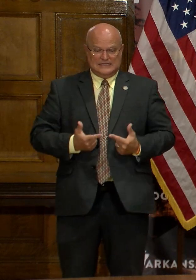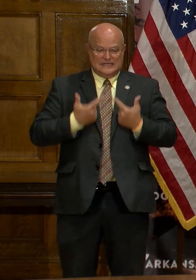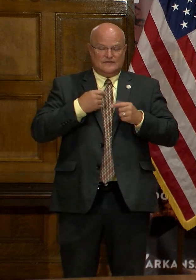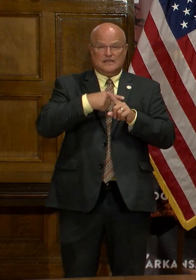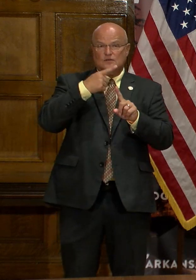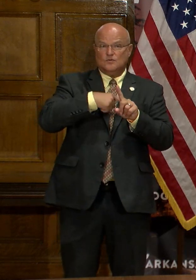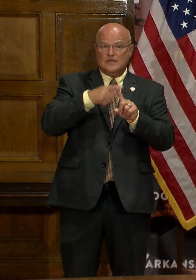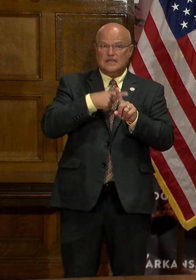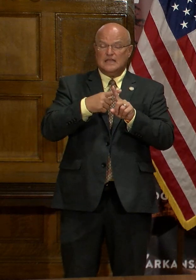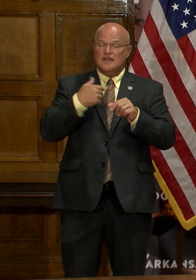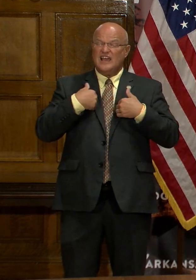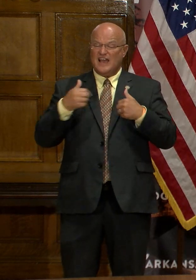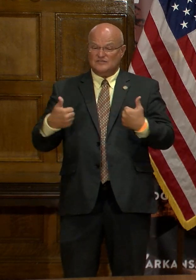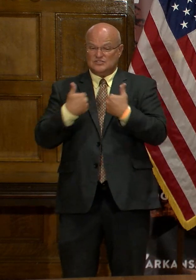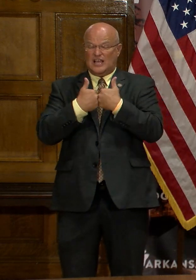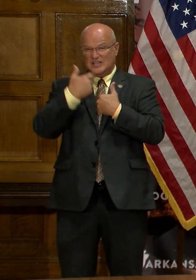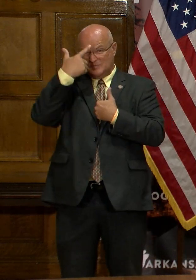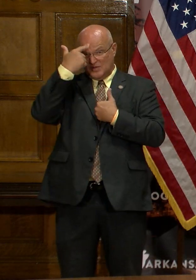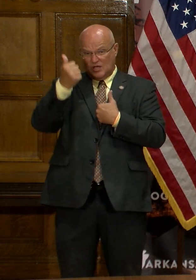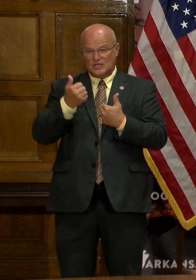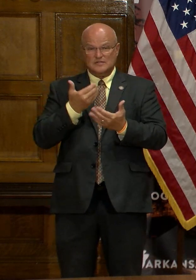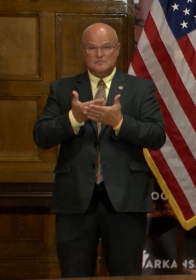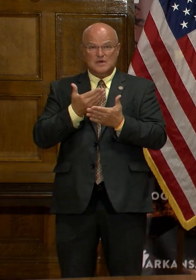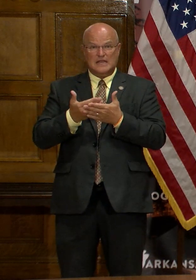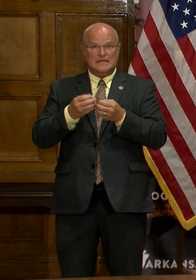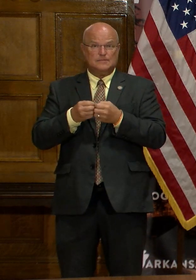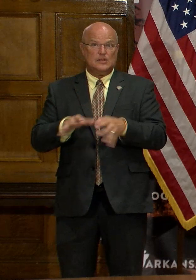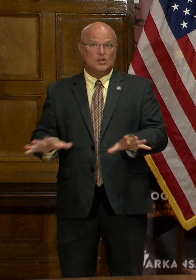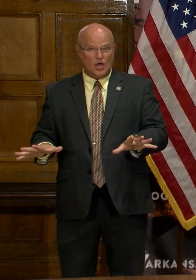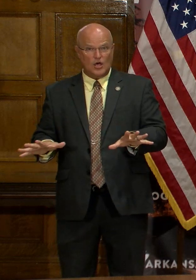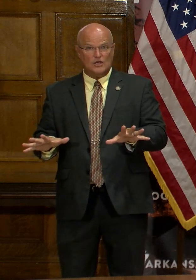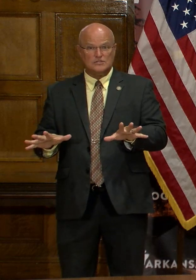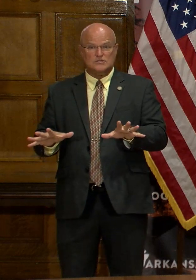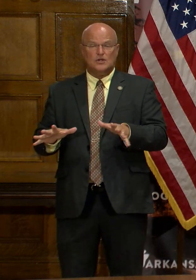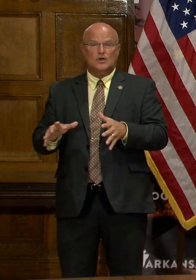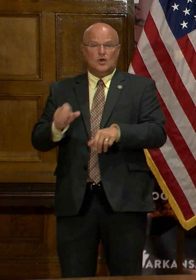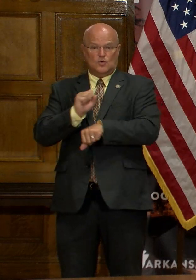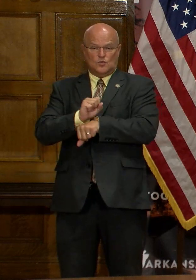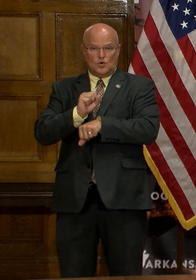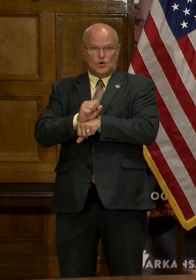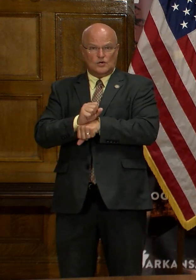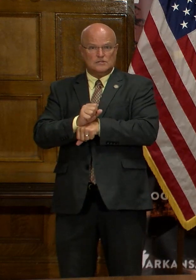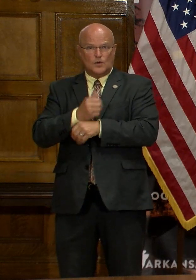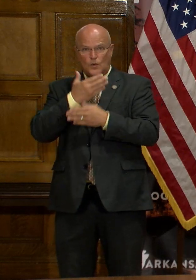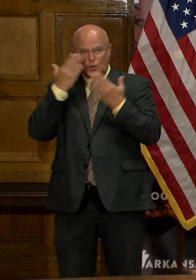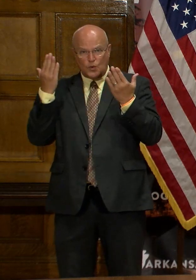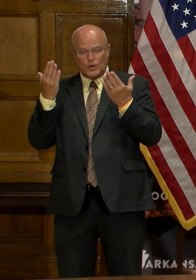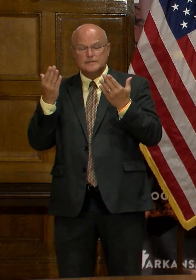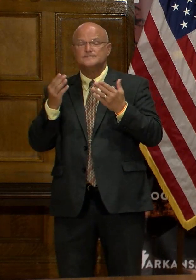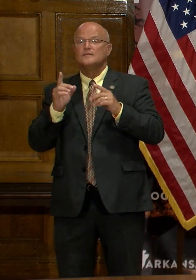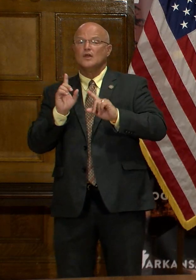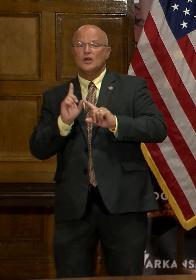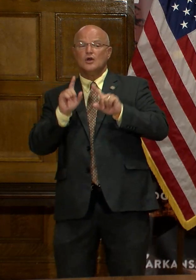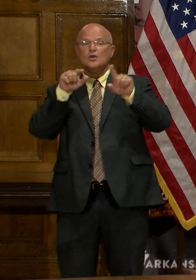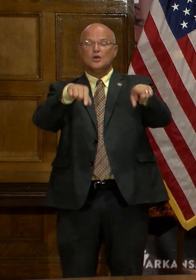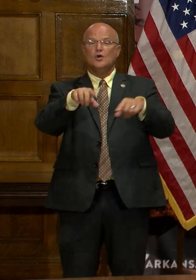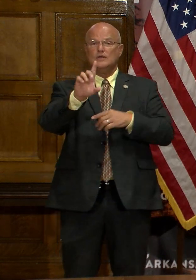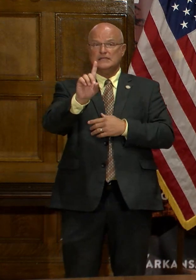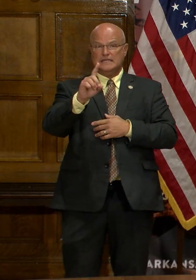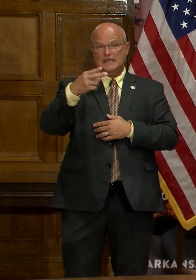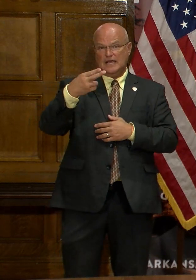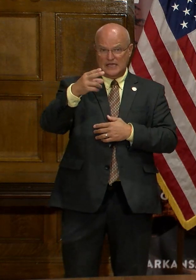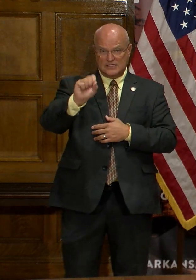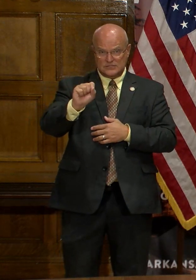you have challenges because of lost income on making rent payments, that you go to the Department of Human